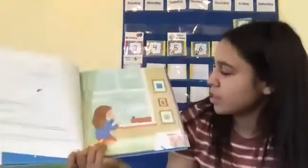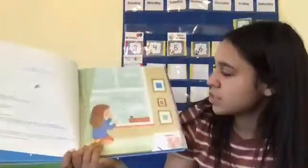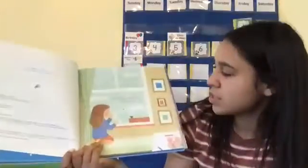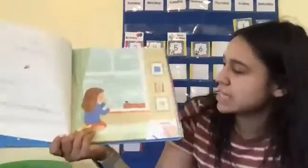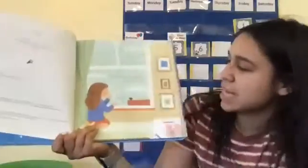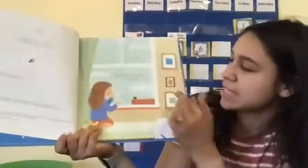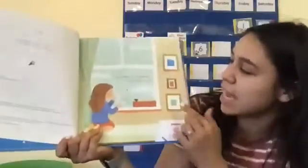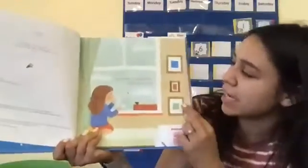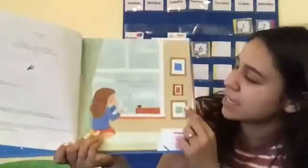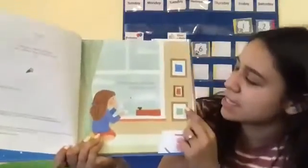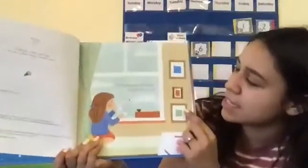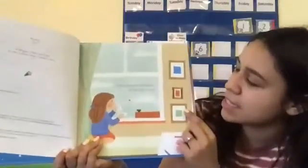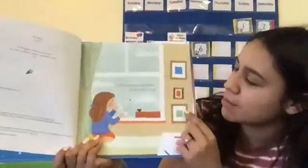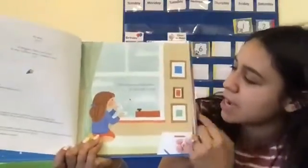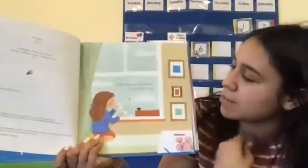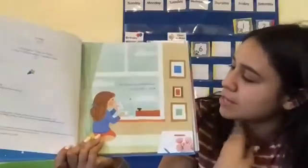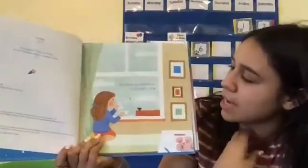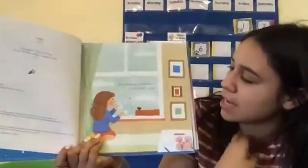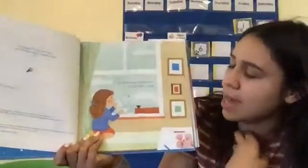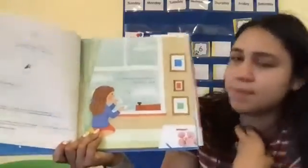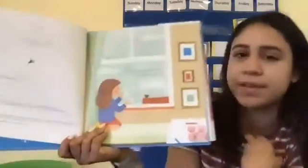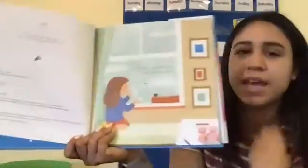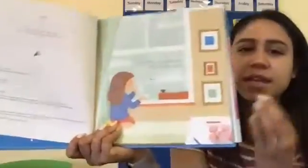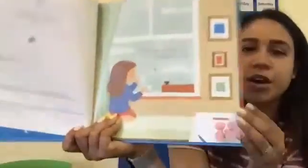So it says, kindness is sometimes a cup and a card.